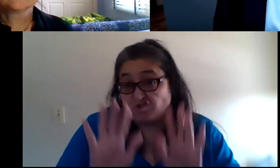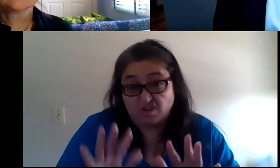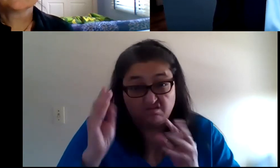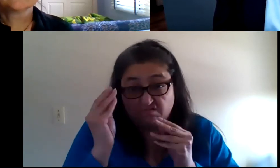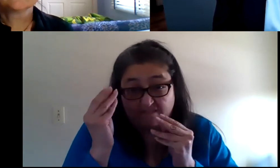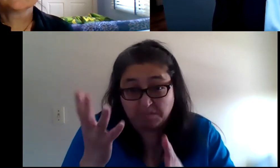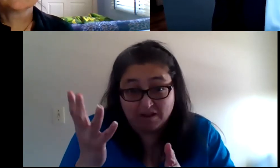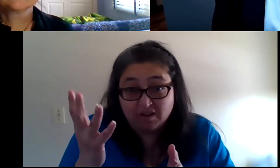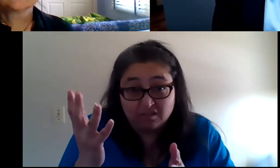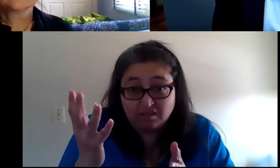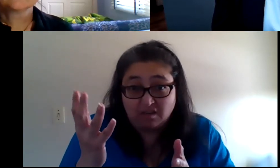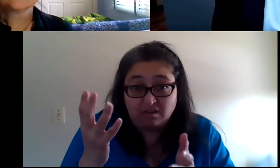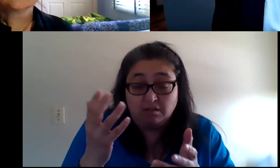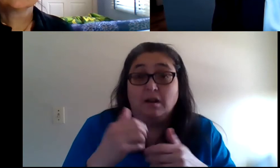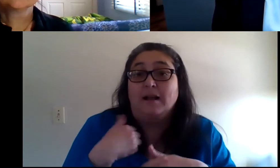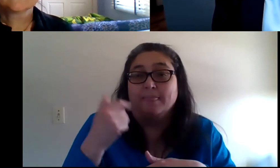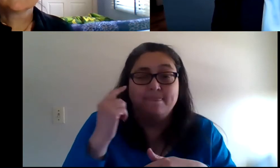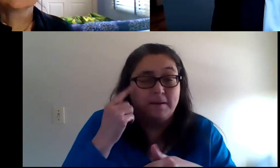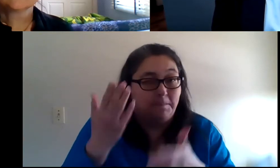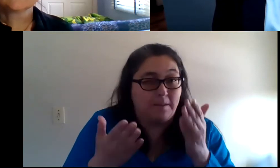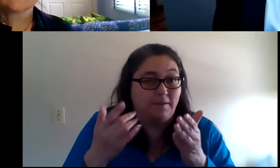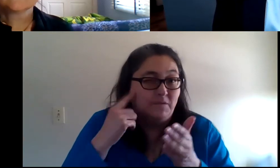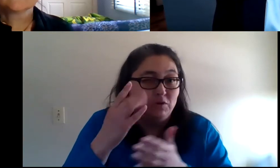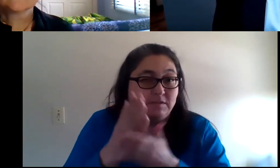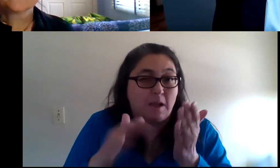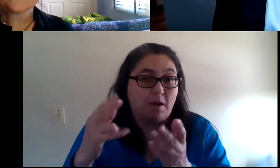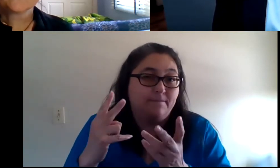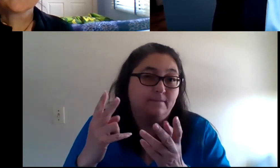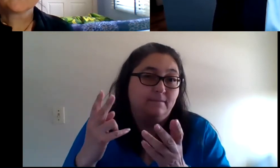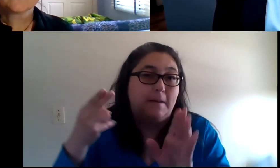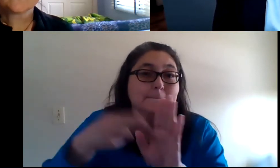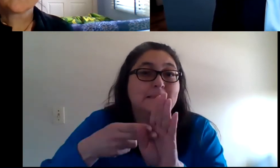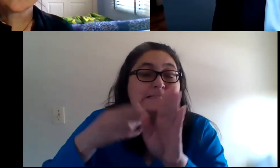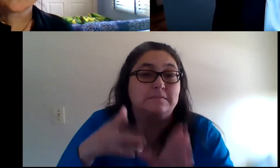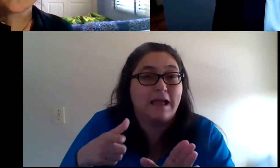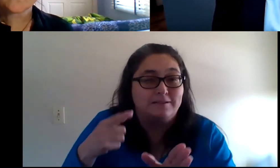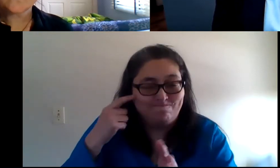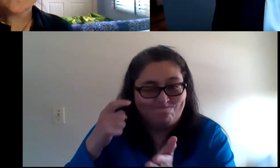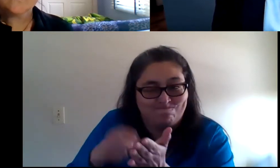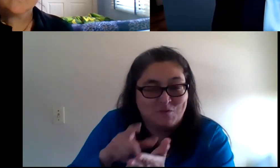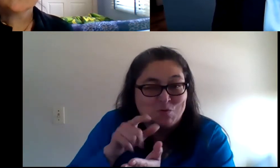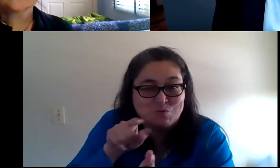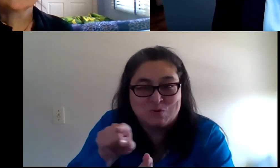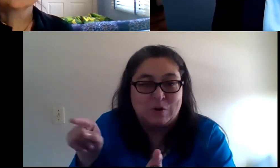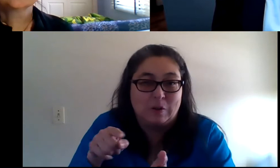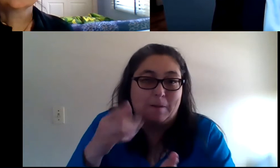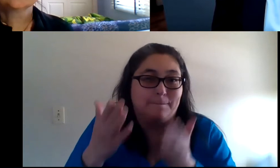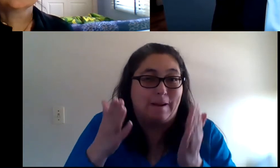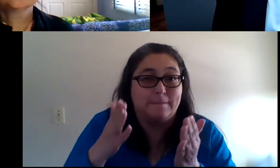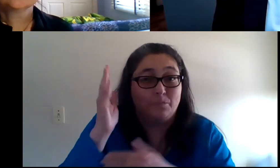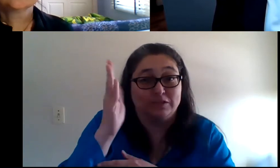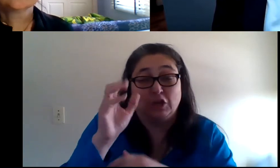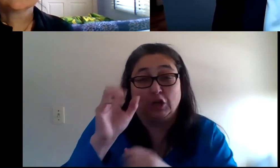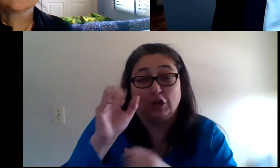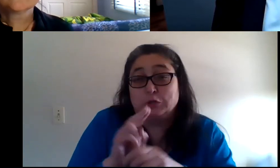Well, I thought it was great information. I thought that, for some of the participants though, I